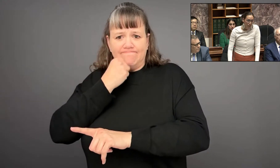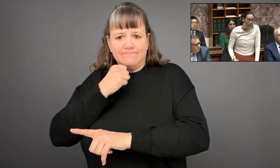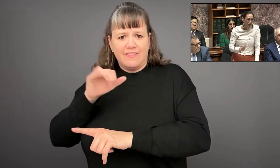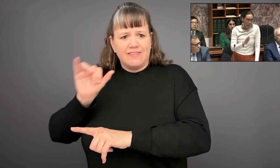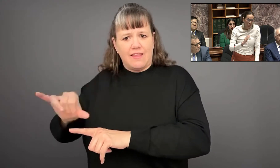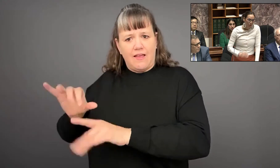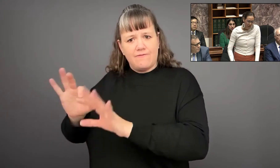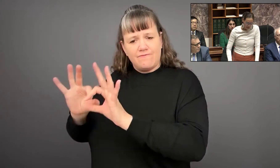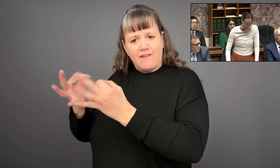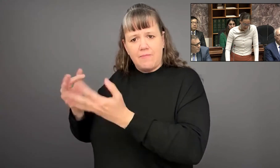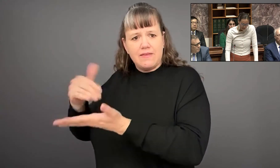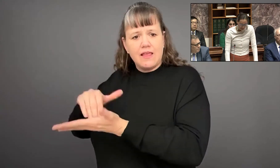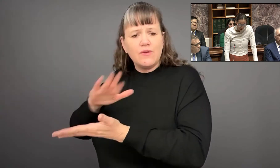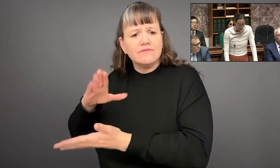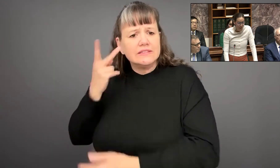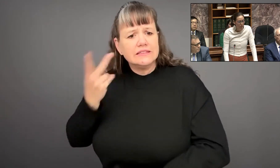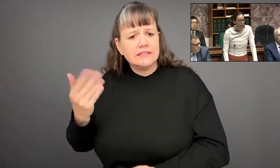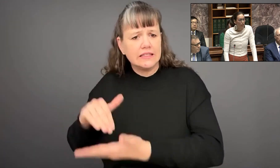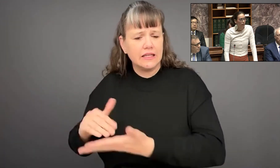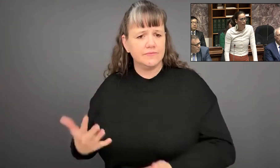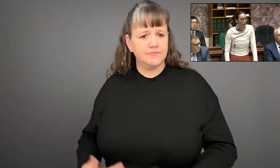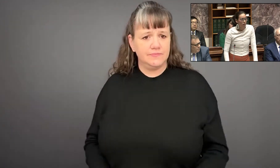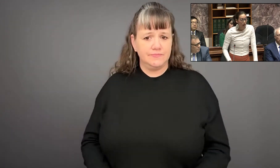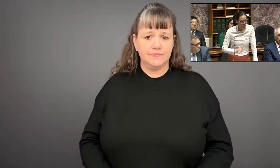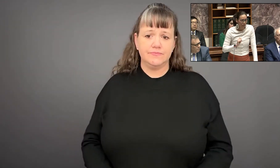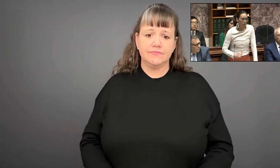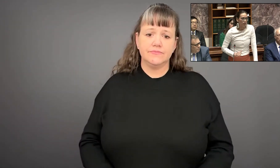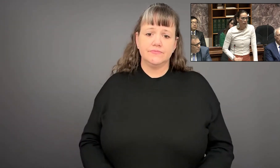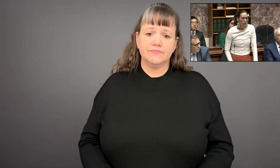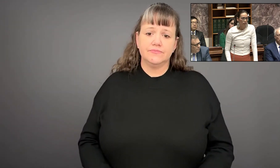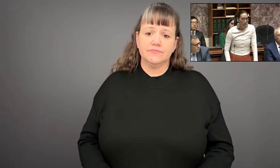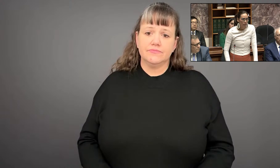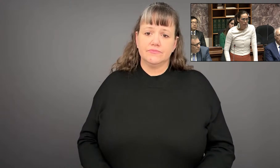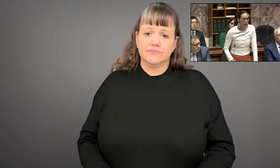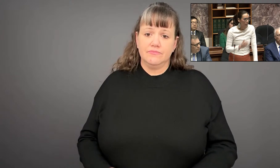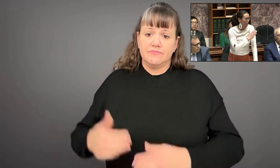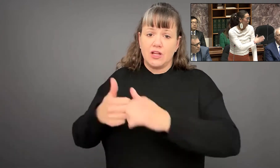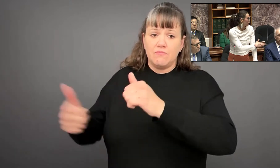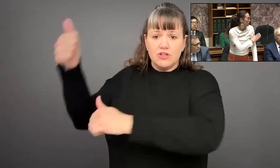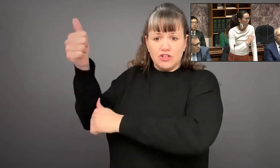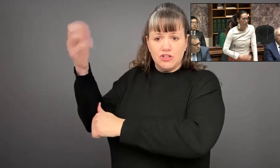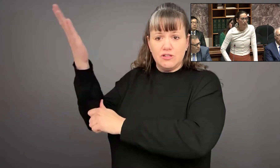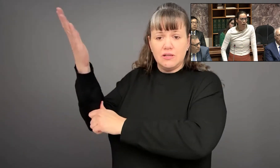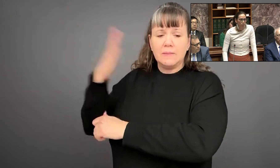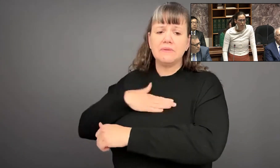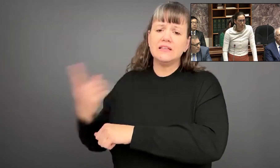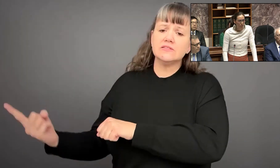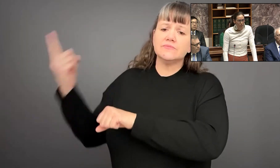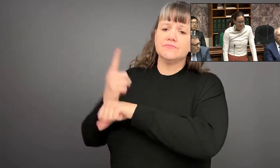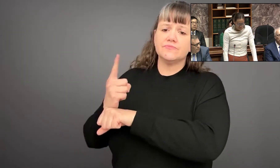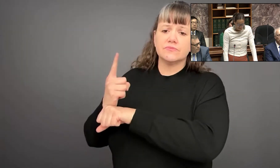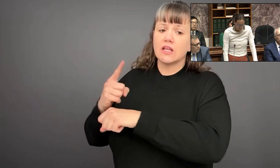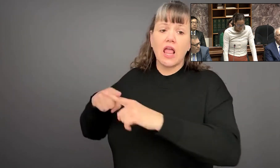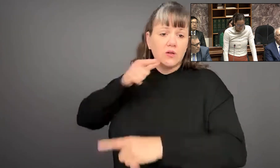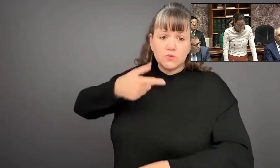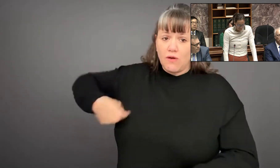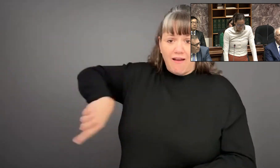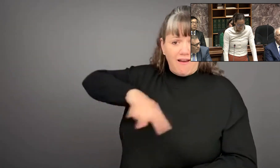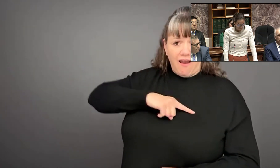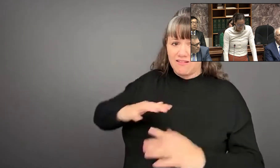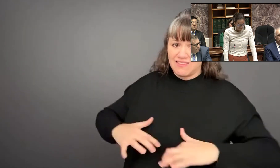I'm asking the Premier today to stand up and speak, not to me, not to the opposition,